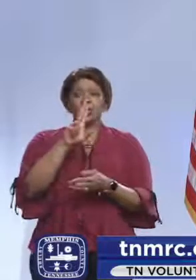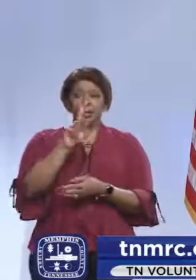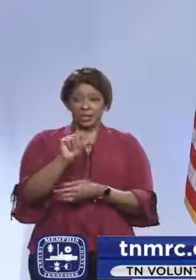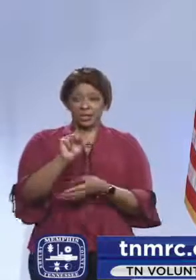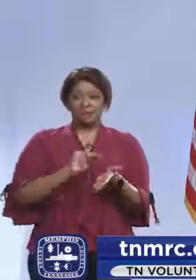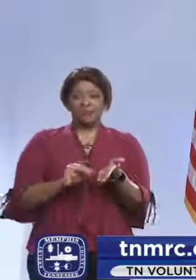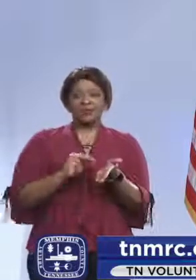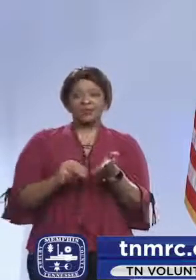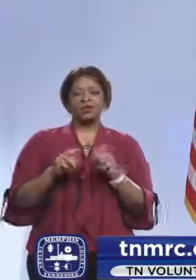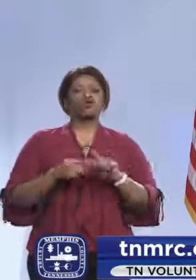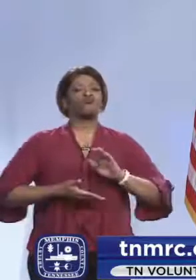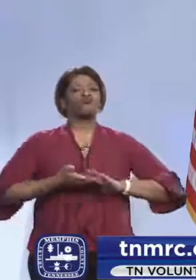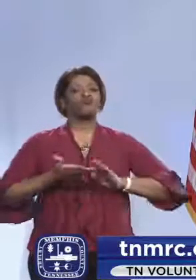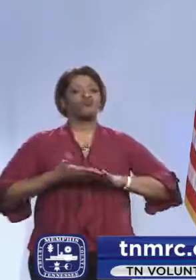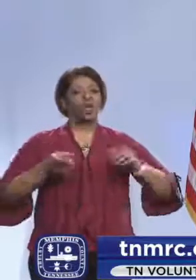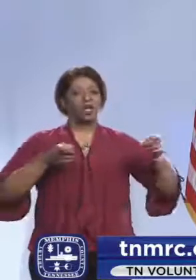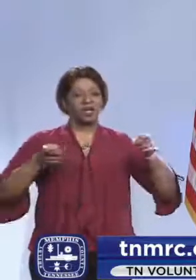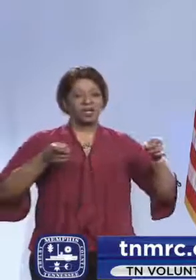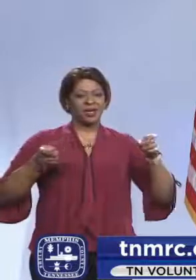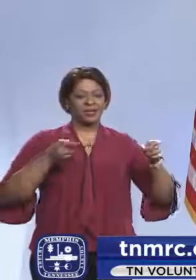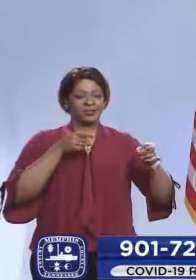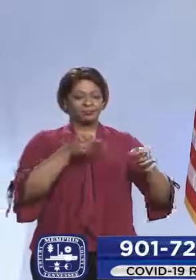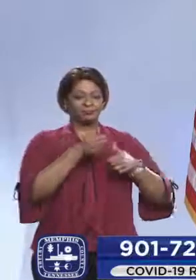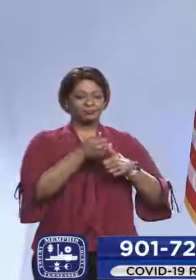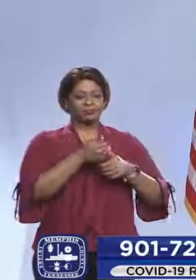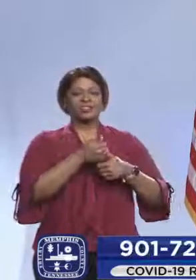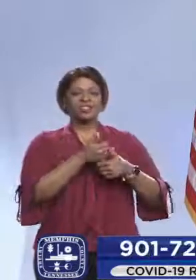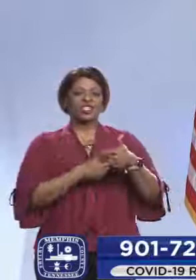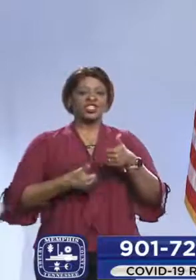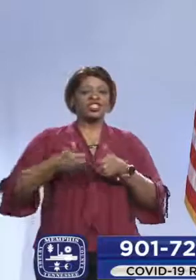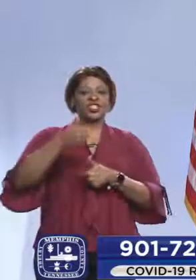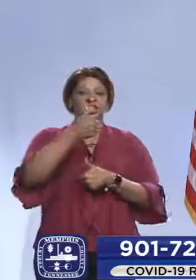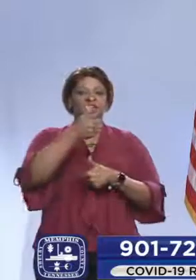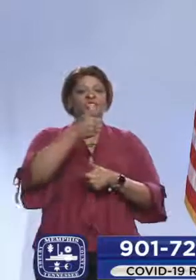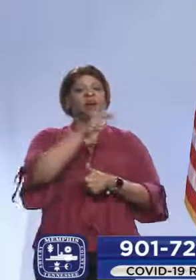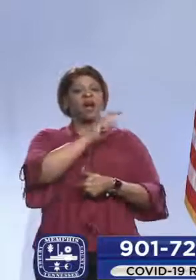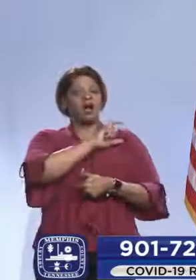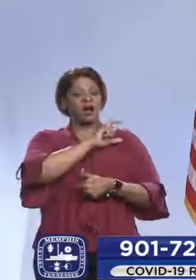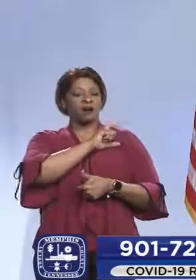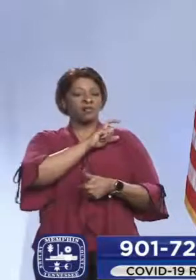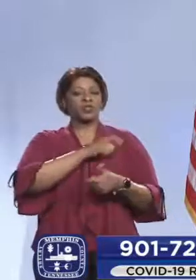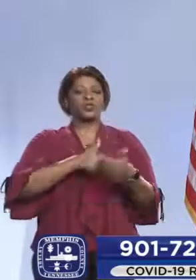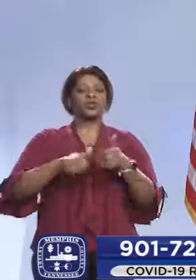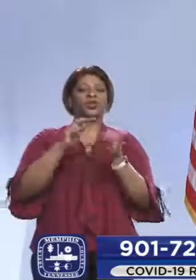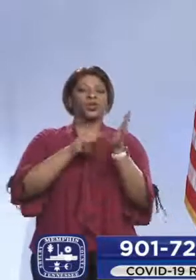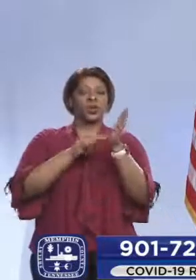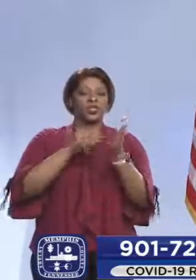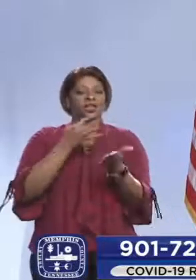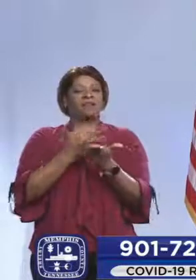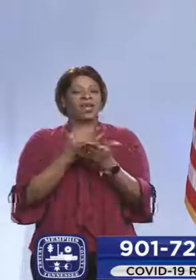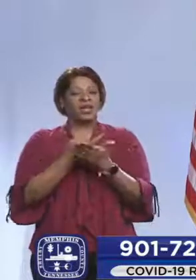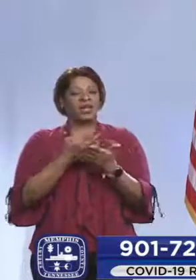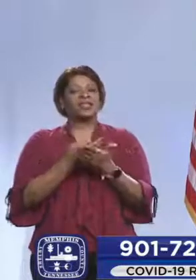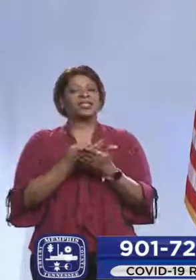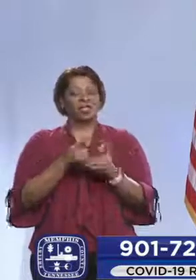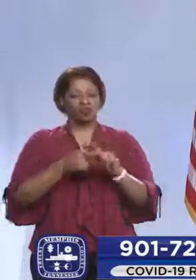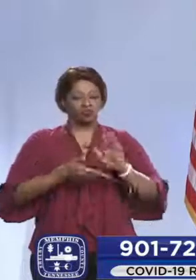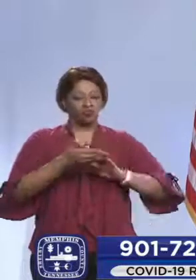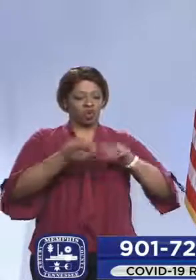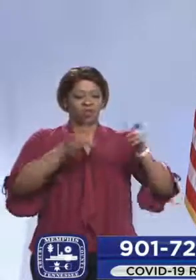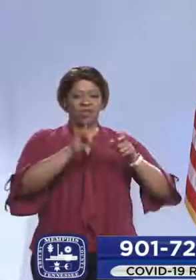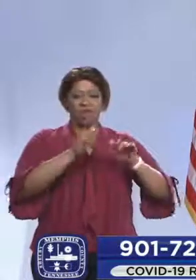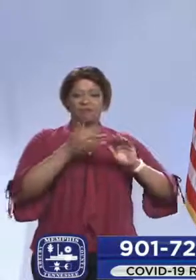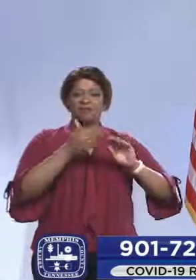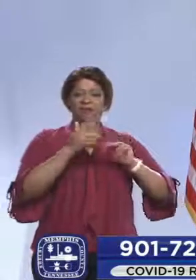to be the chief operating officer, chief financial officer, chief nursing officer to run that facility, and they